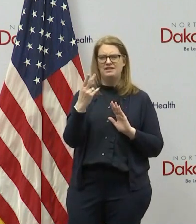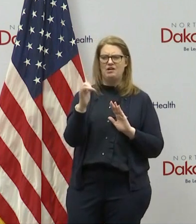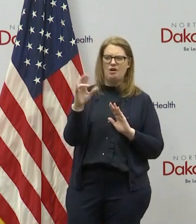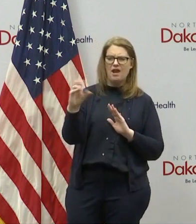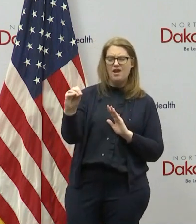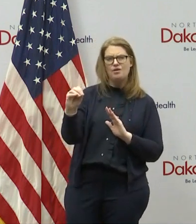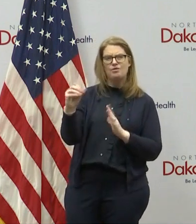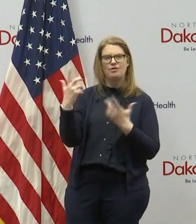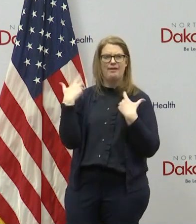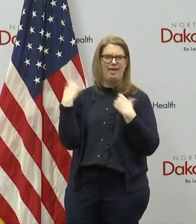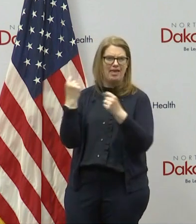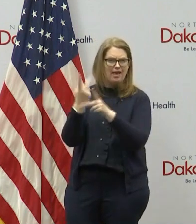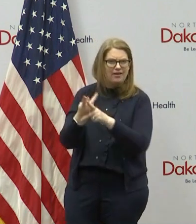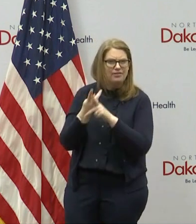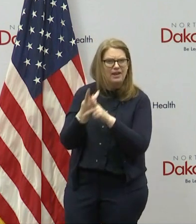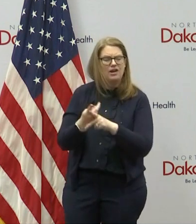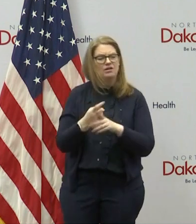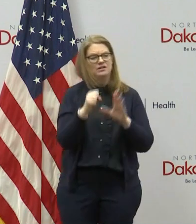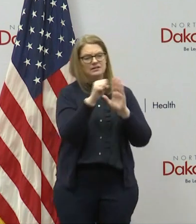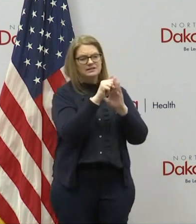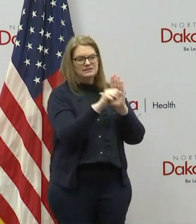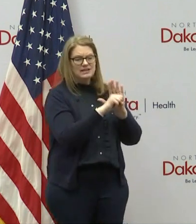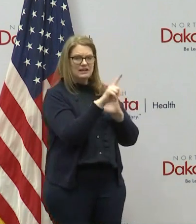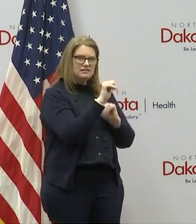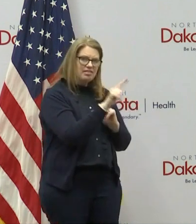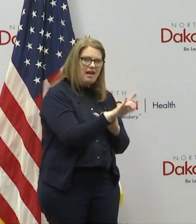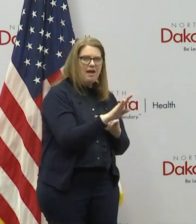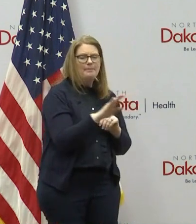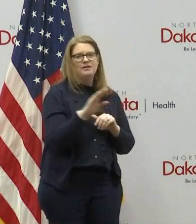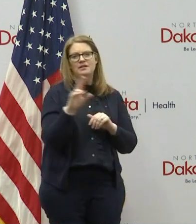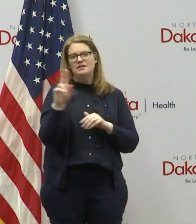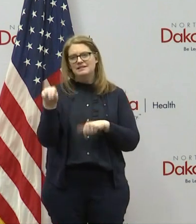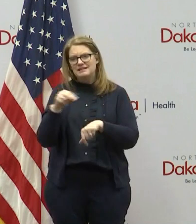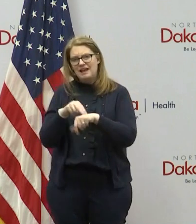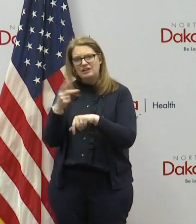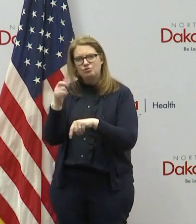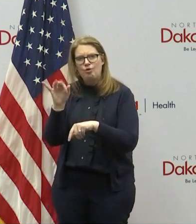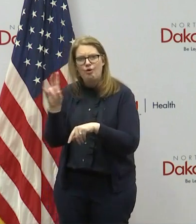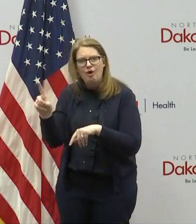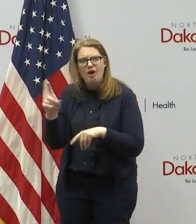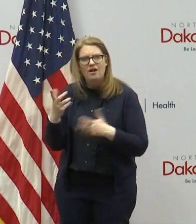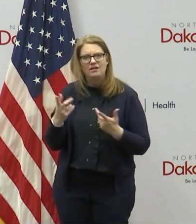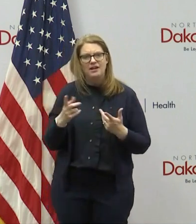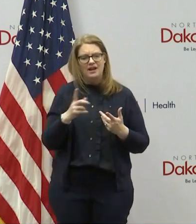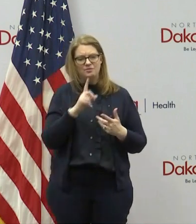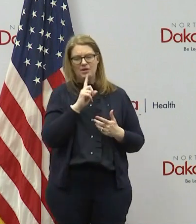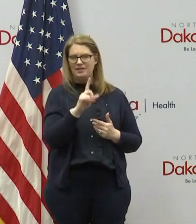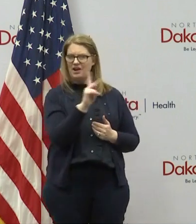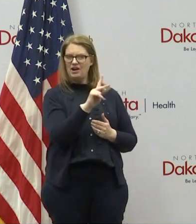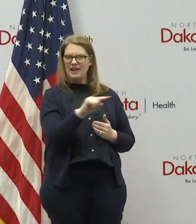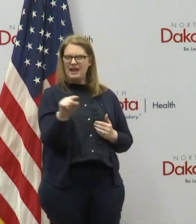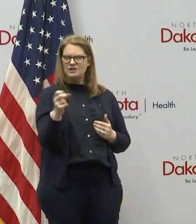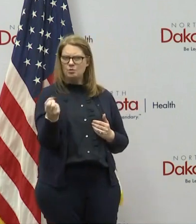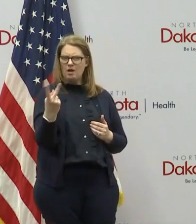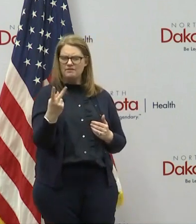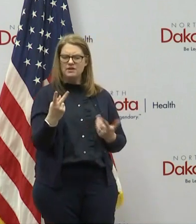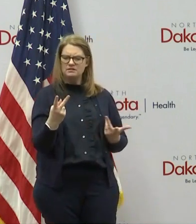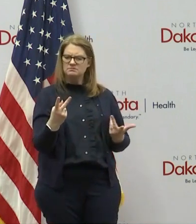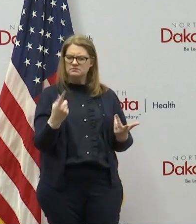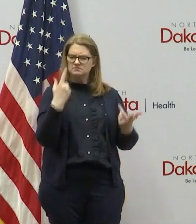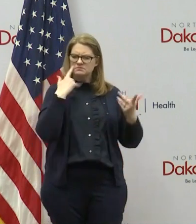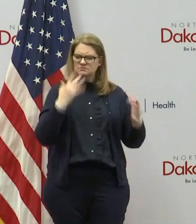healthcare workers, whether it's people at the state lab, whether it's the National Guard, whether it's our universities, and especially our K-12, people have stepped up and have done